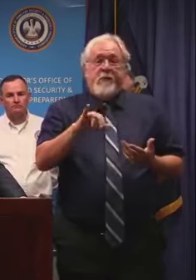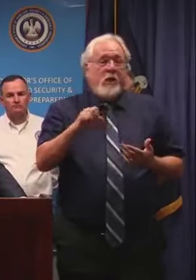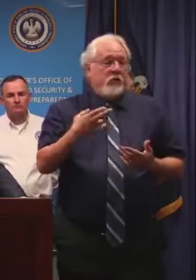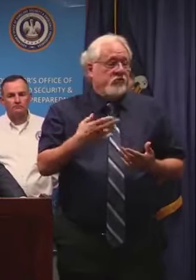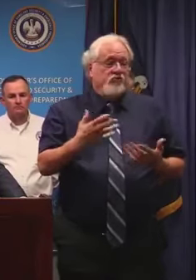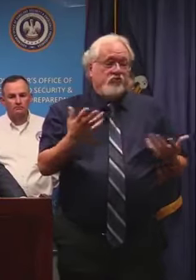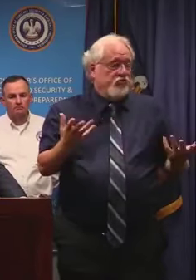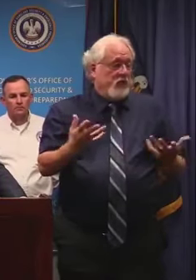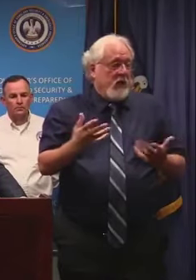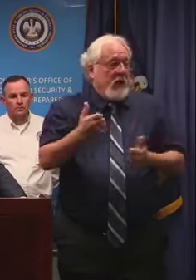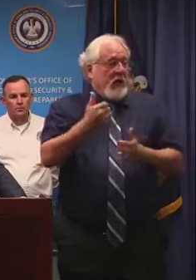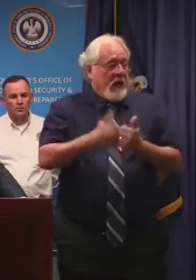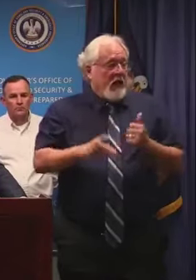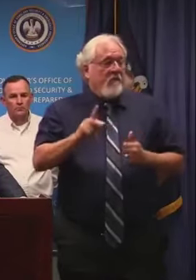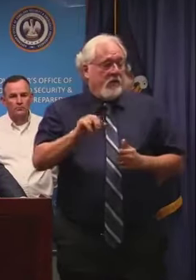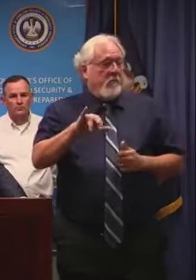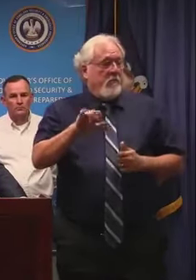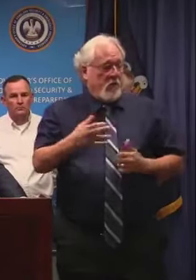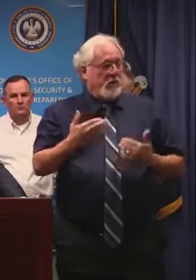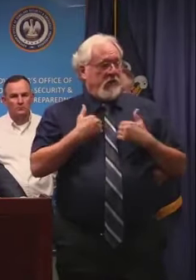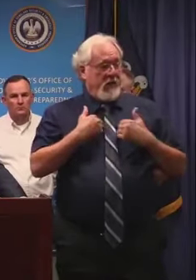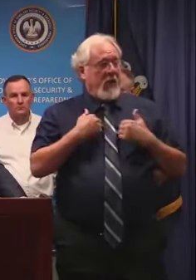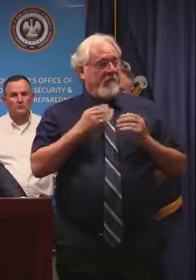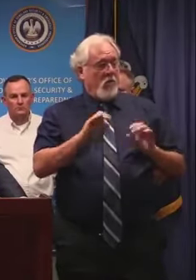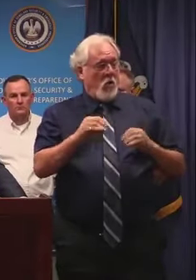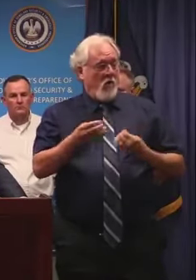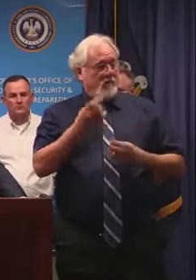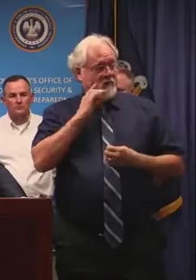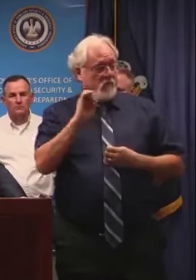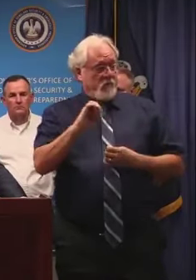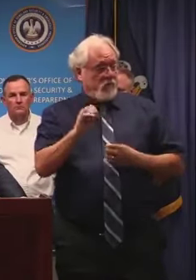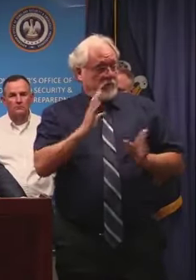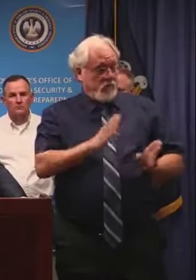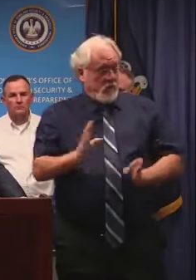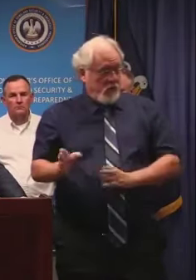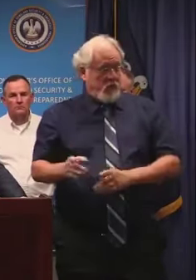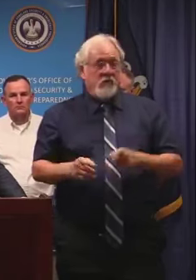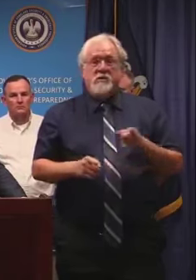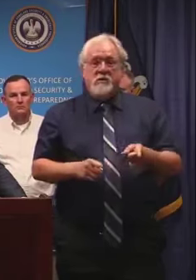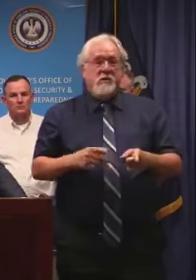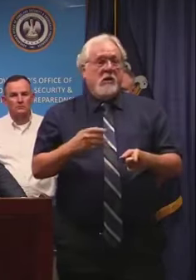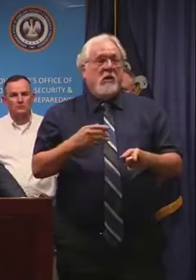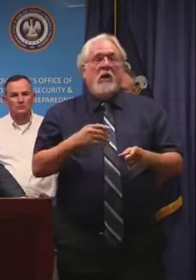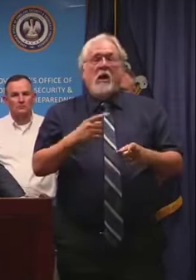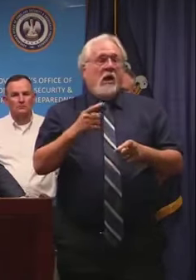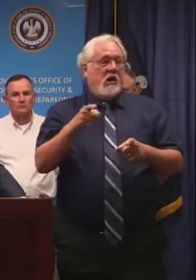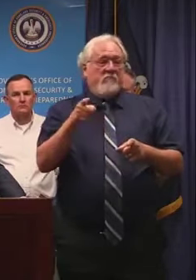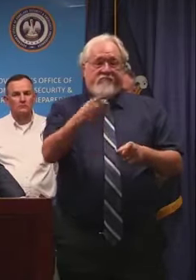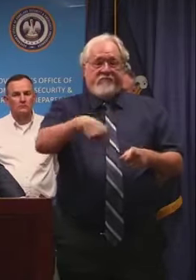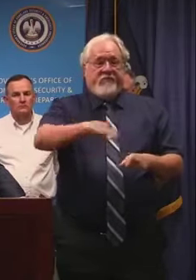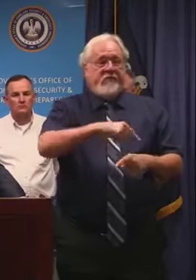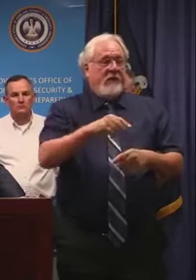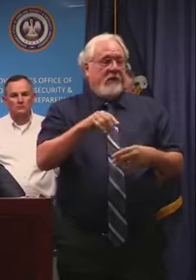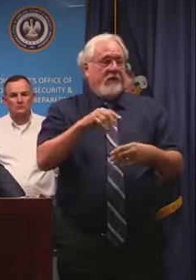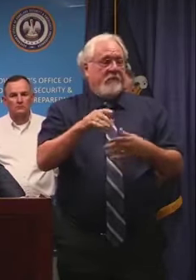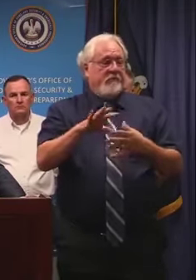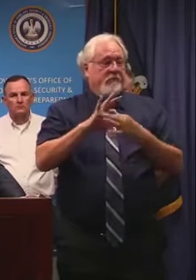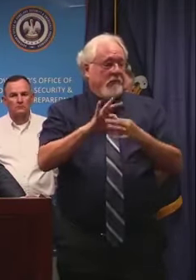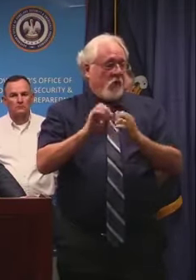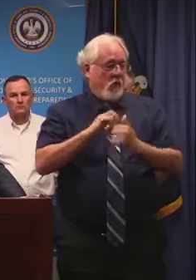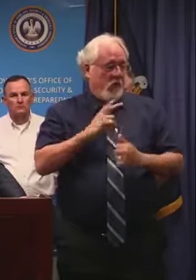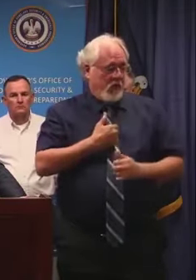officials. Every parish has an Office of Emergency Preparedness. They are in regular consultation with us and with the Weather Service, and so